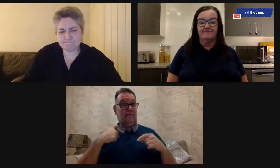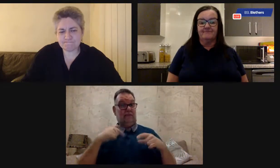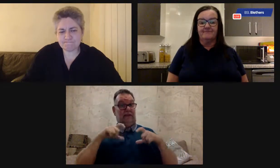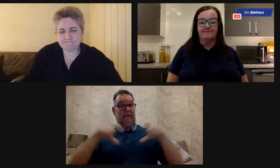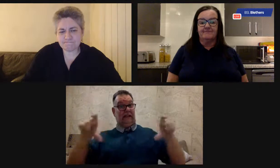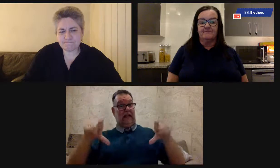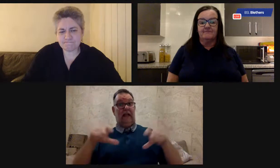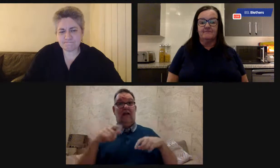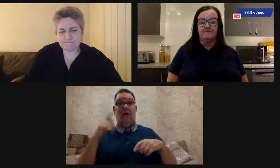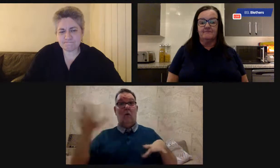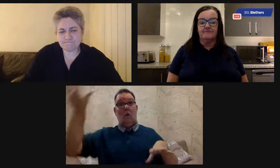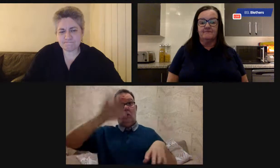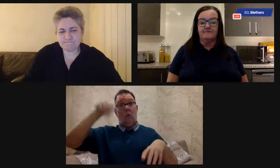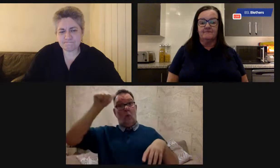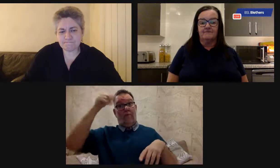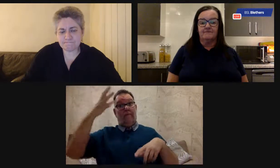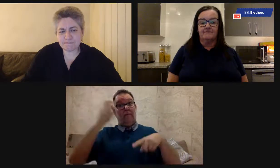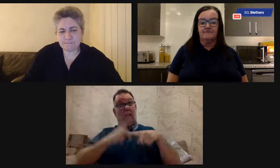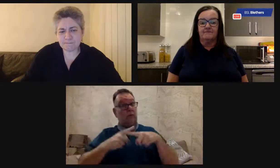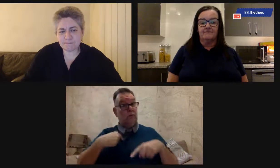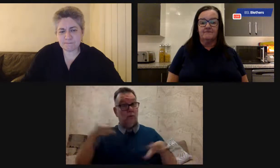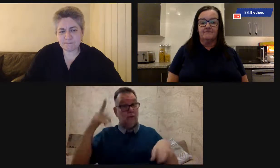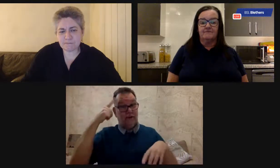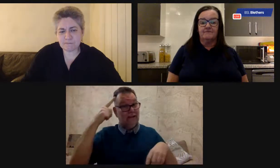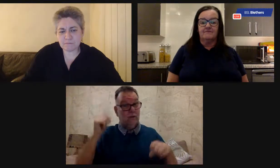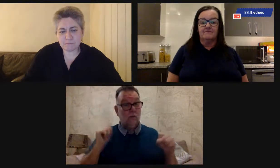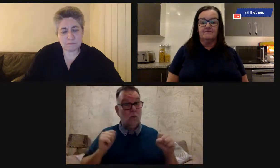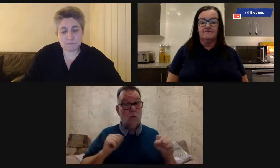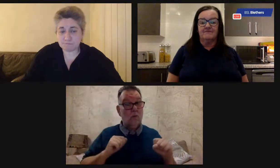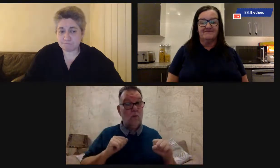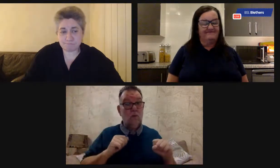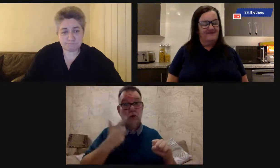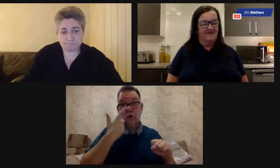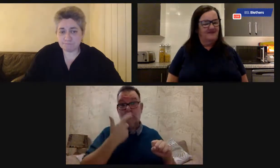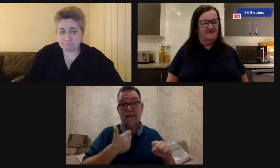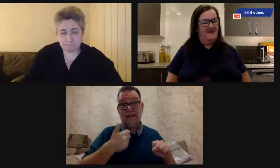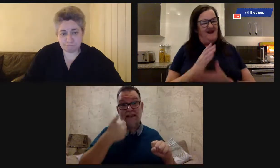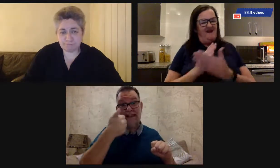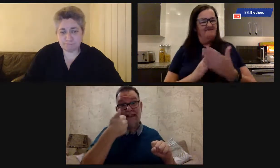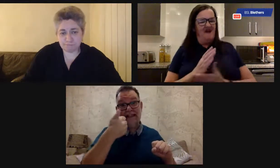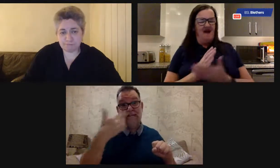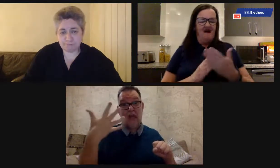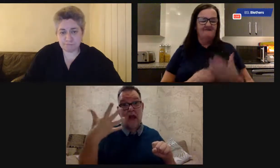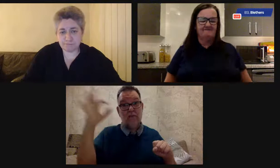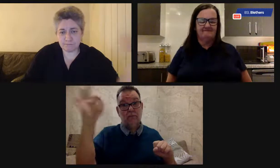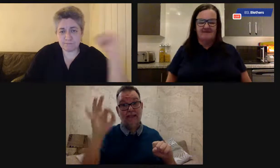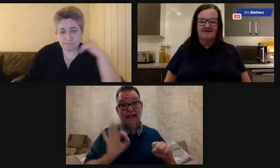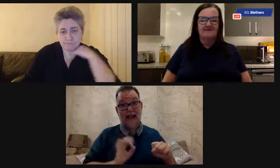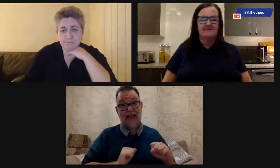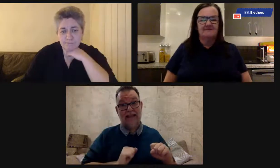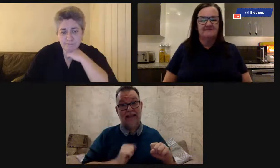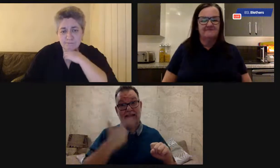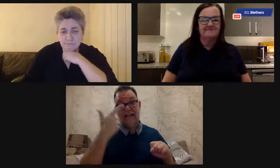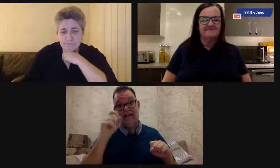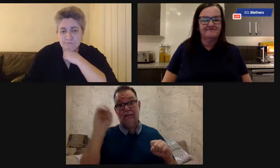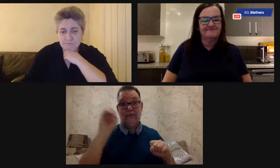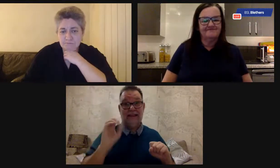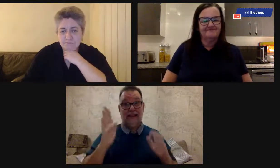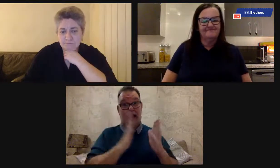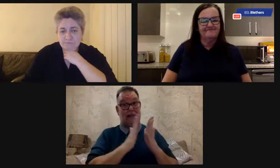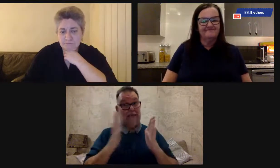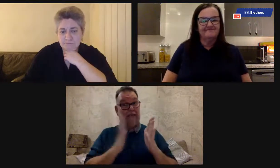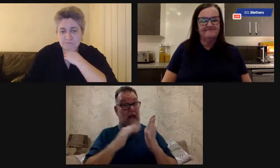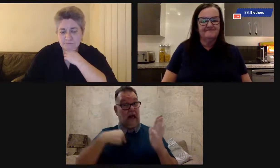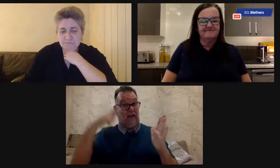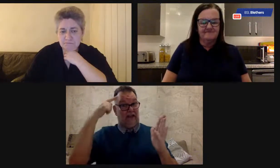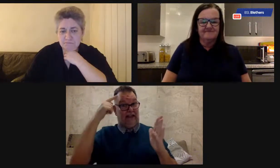the islands and things like that, didn't know about us. So we knew, or we thought, assumed everybody knew, but actually we